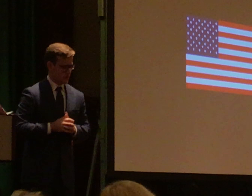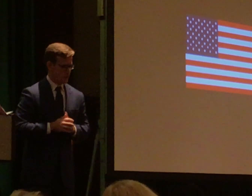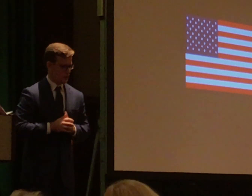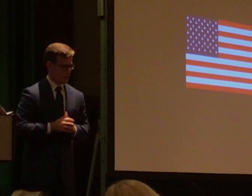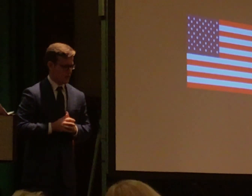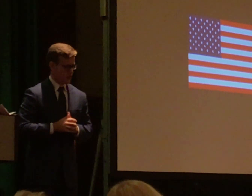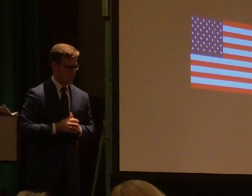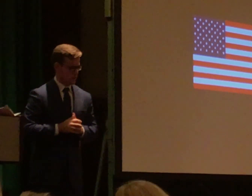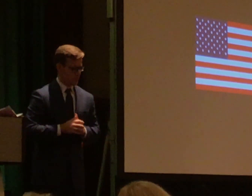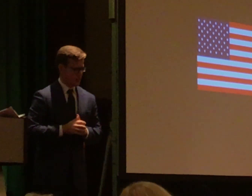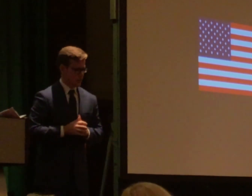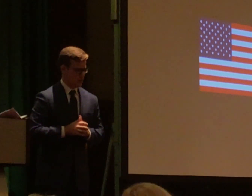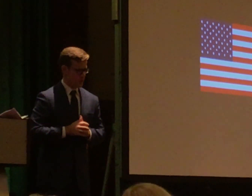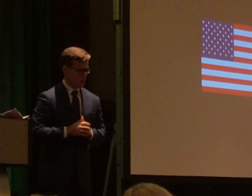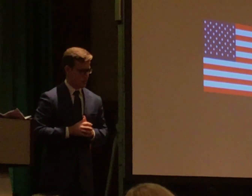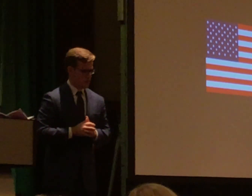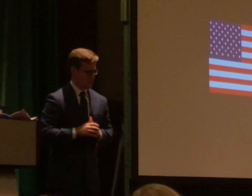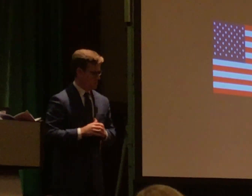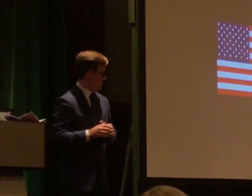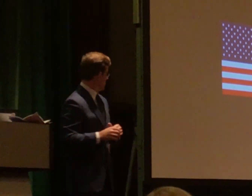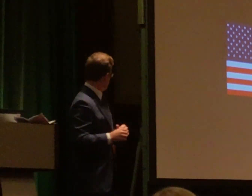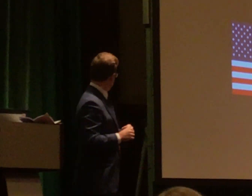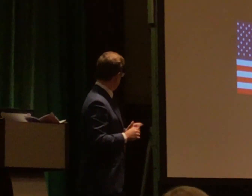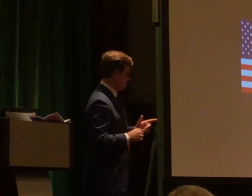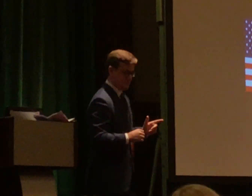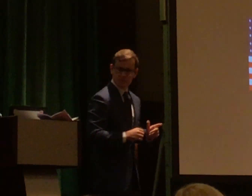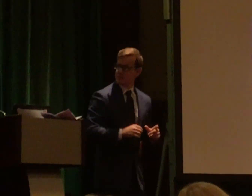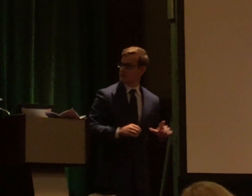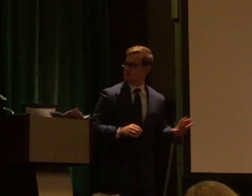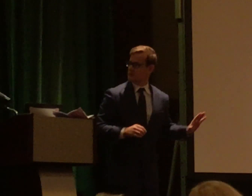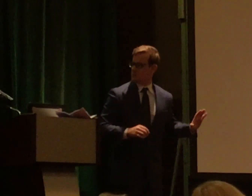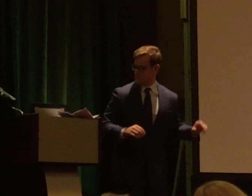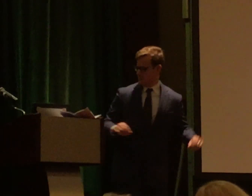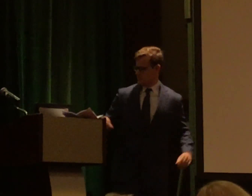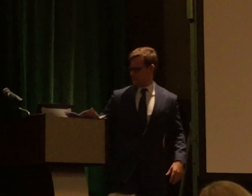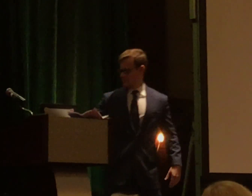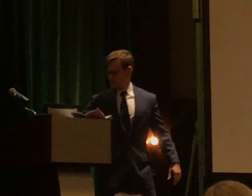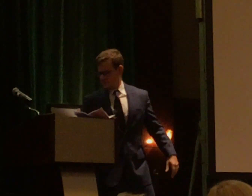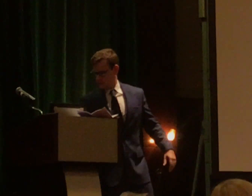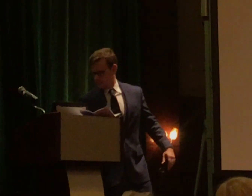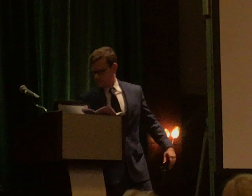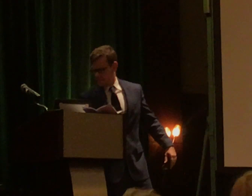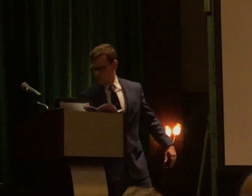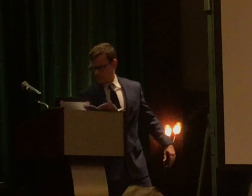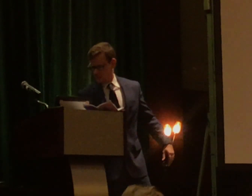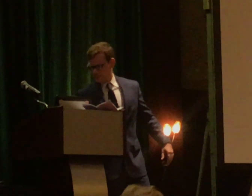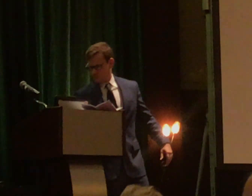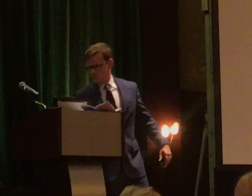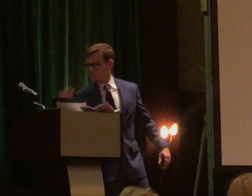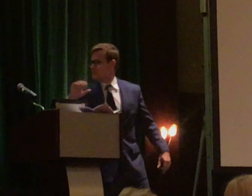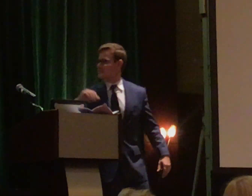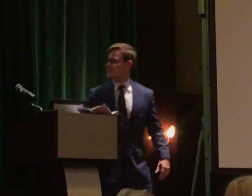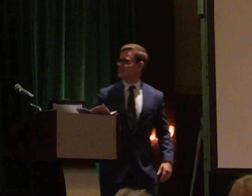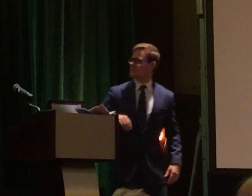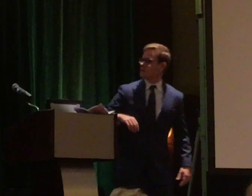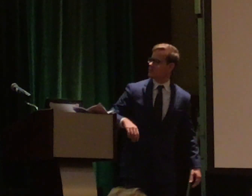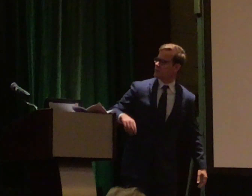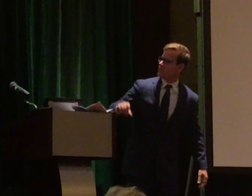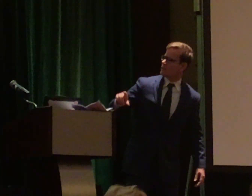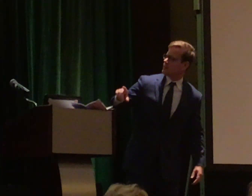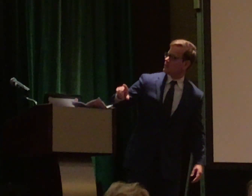I went into CSUN to participate. I went to CSUN 3 months before